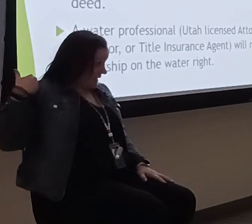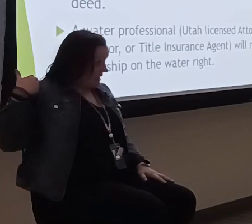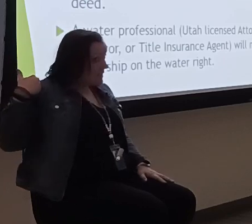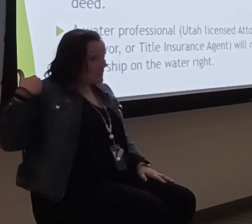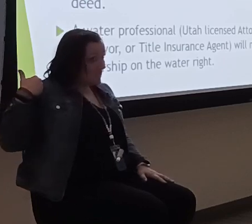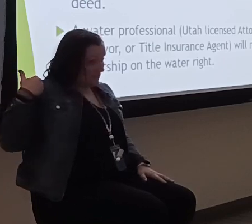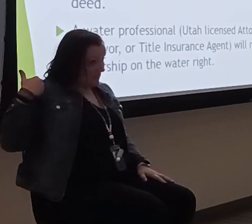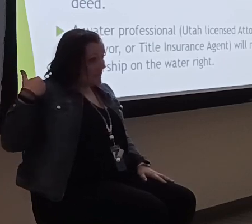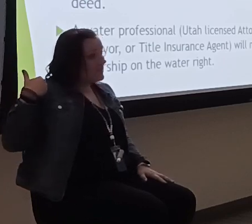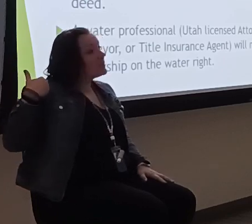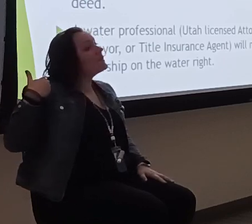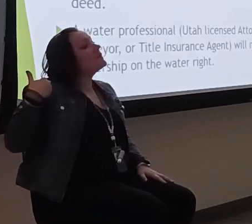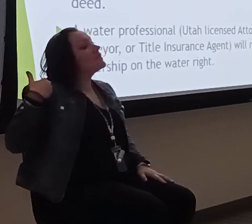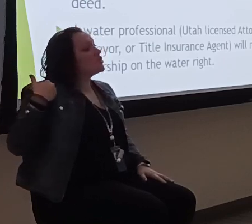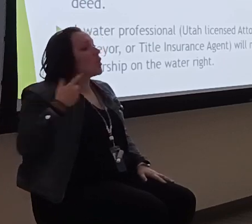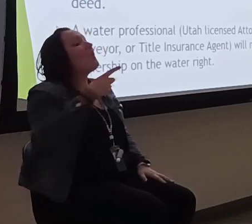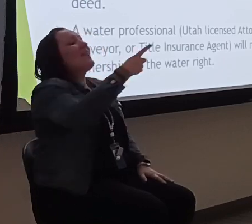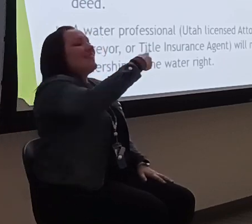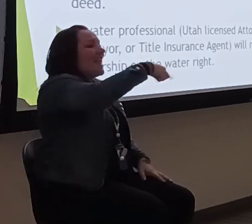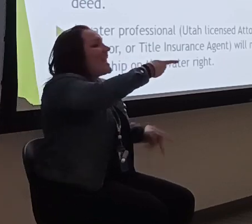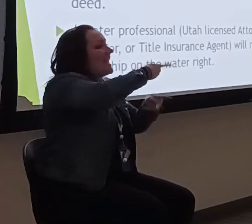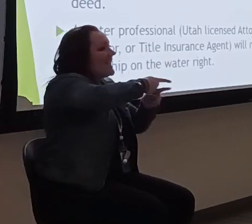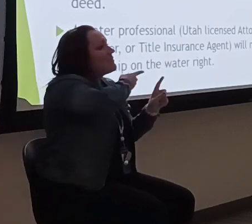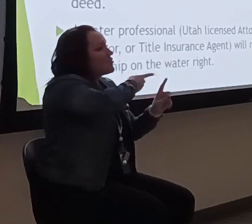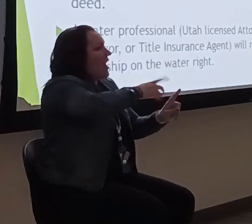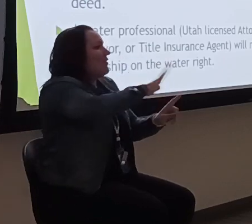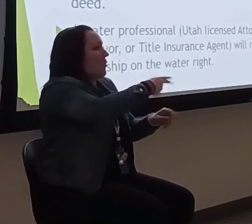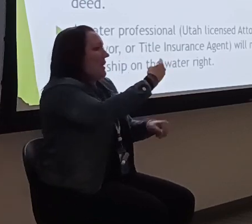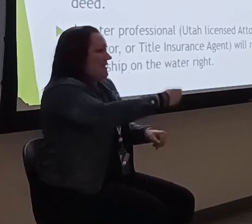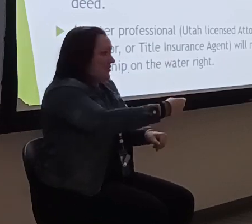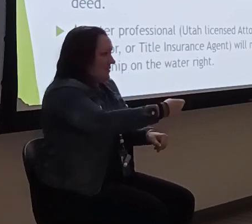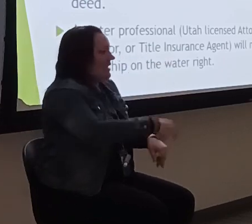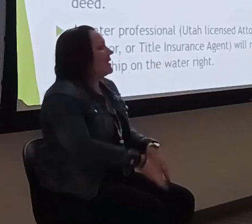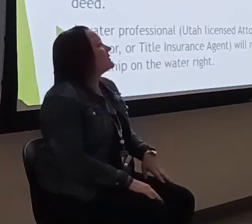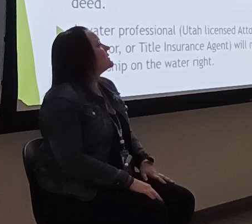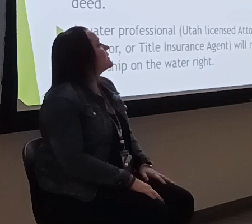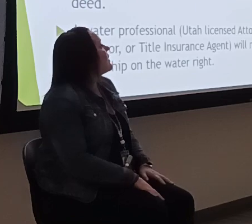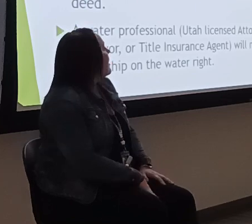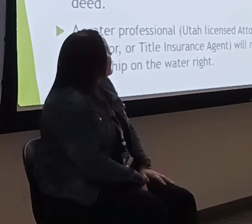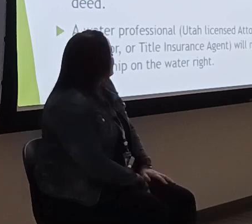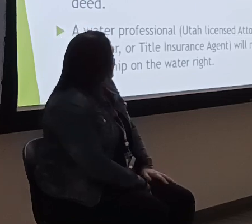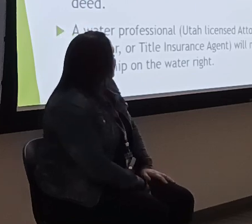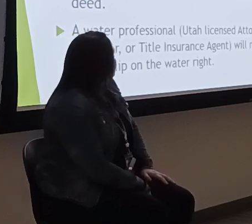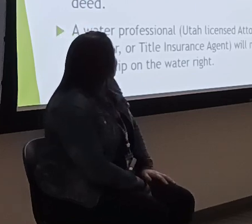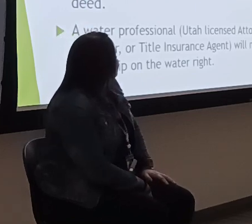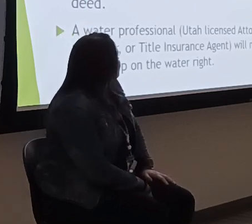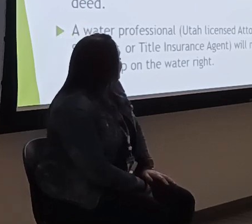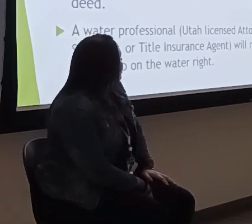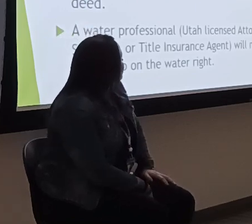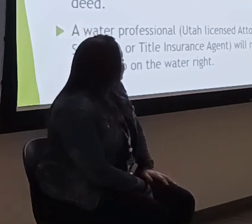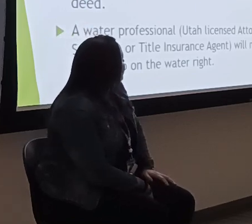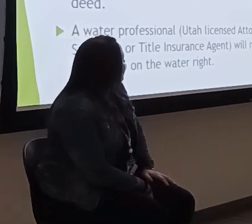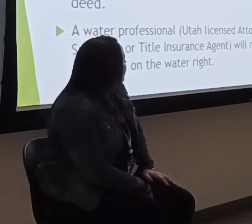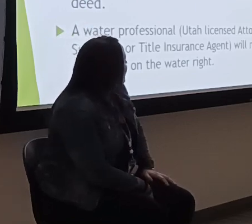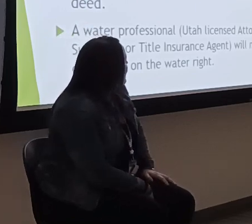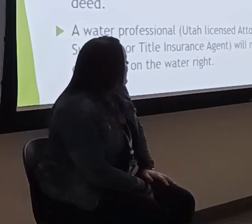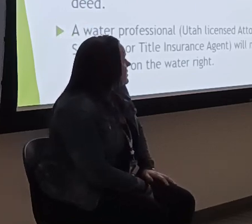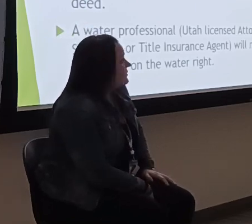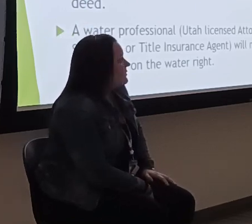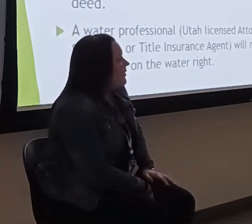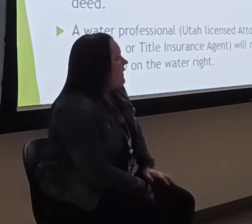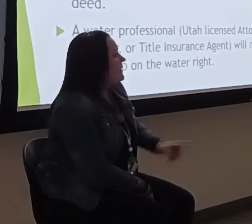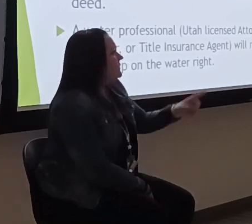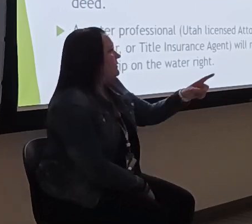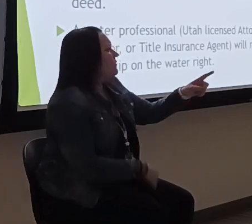your history. There is, all the way back to that owner, and we'll look at one of those examples in Thank the you. future. Thanks, Randy. Why should